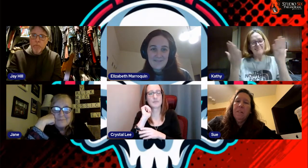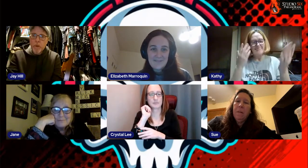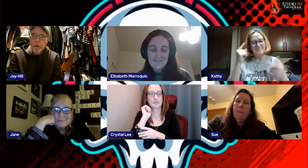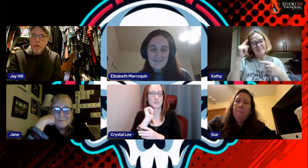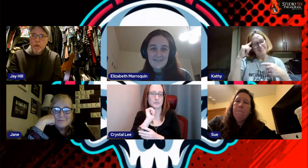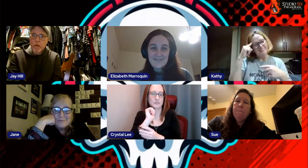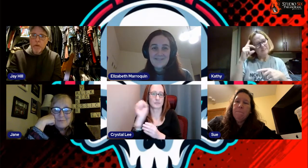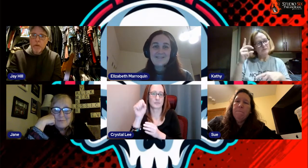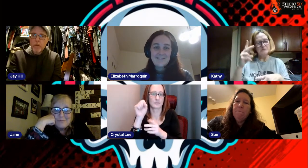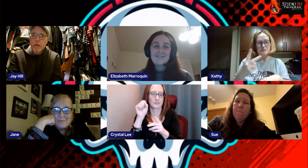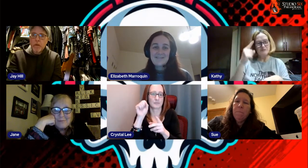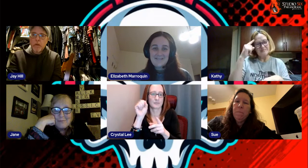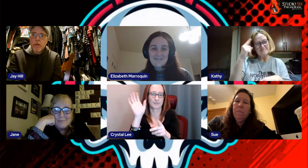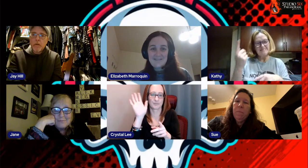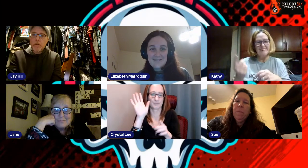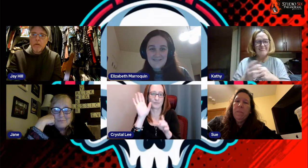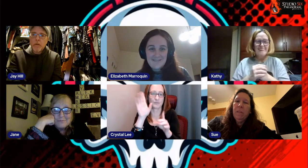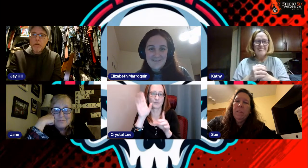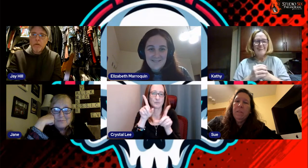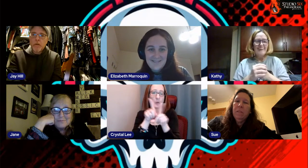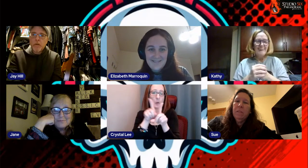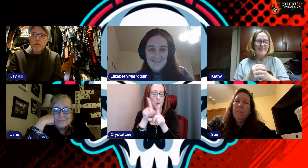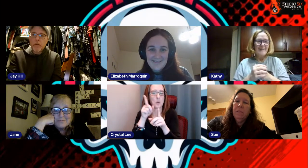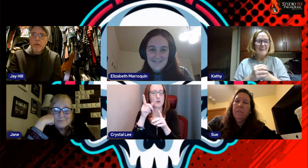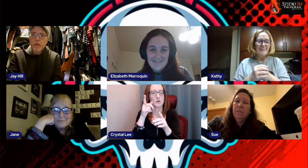That's just my two cents.